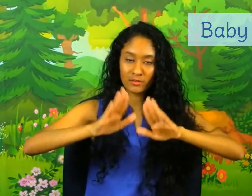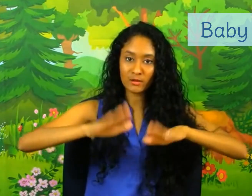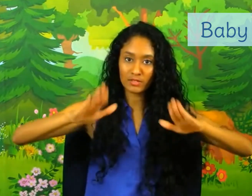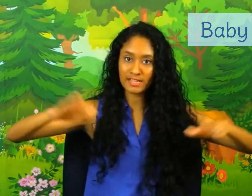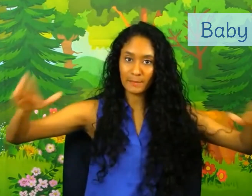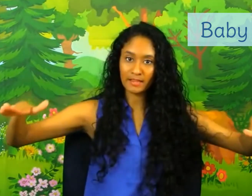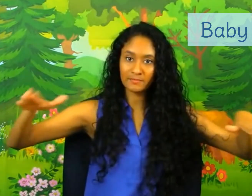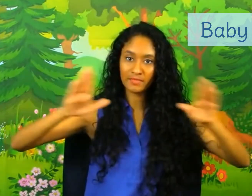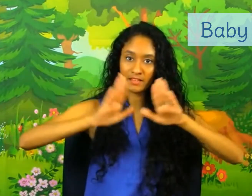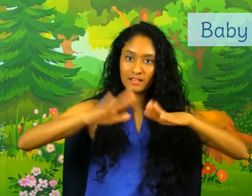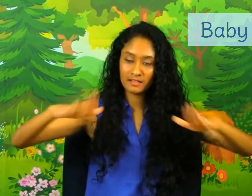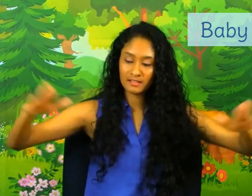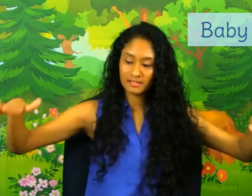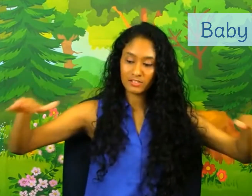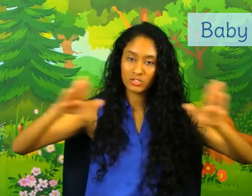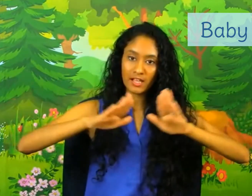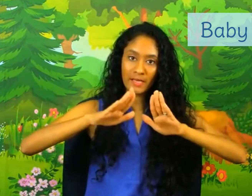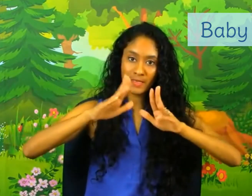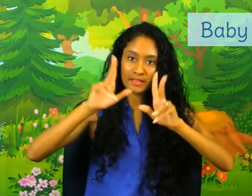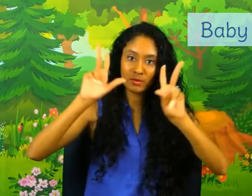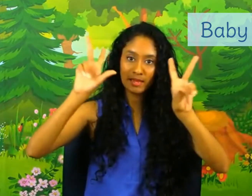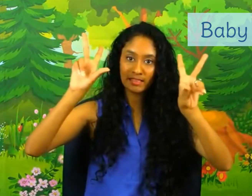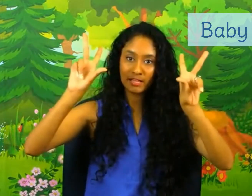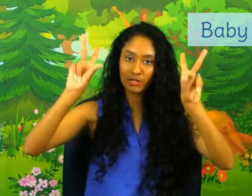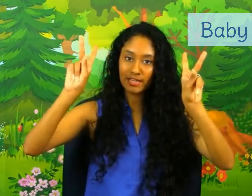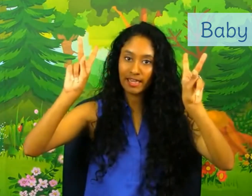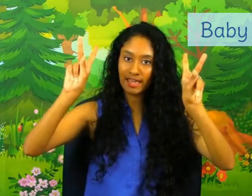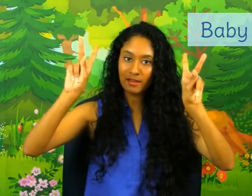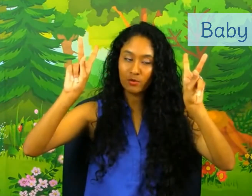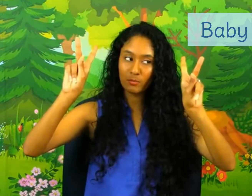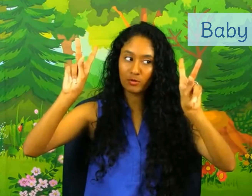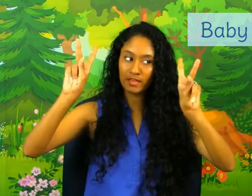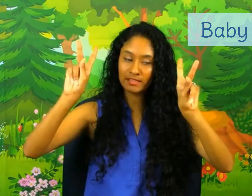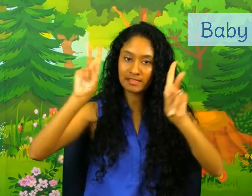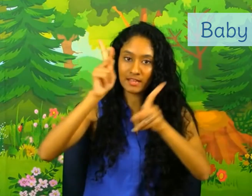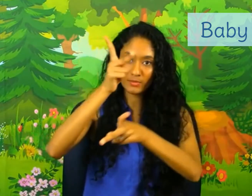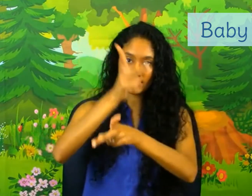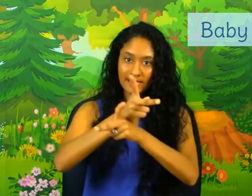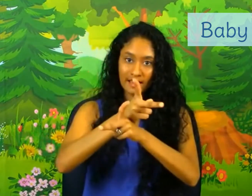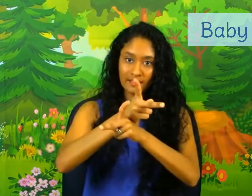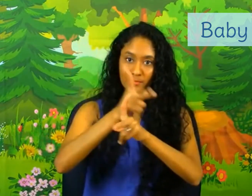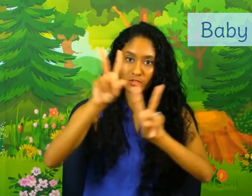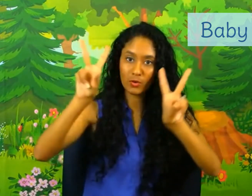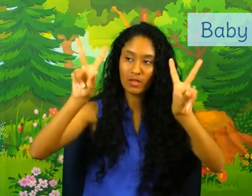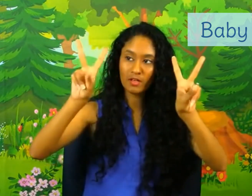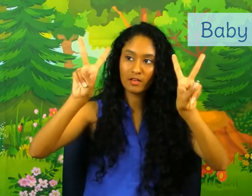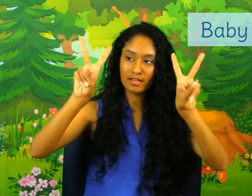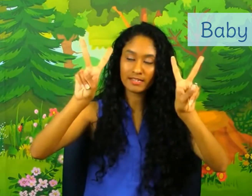we're tapping. And then we make the letter K with both hands and we stack them. So index and